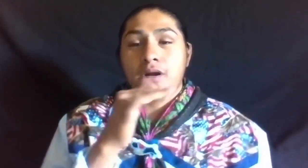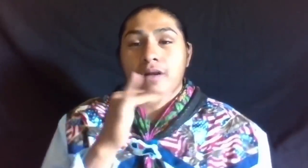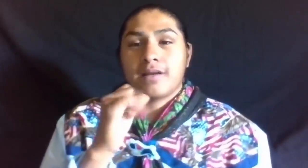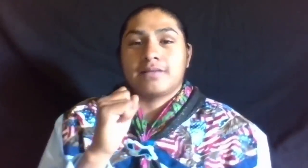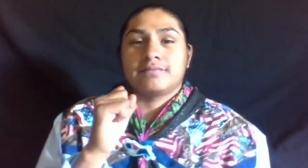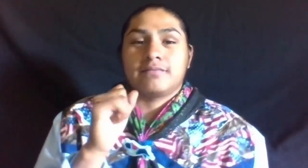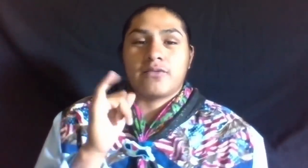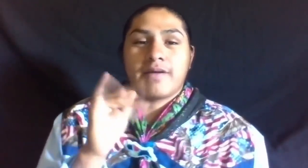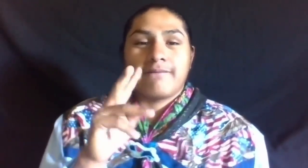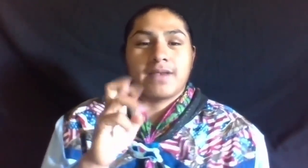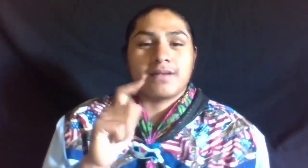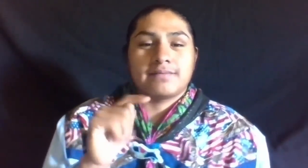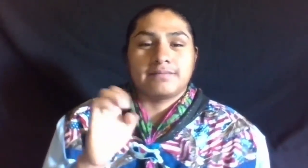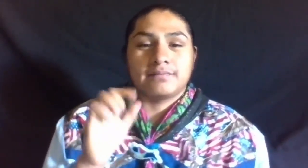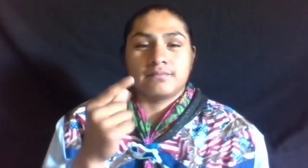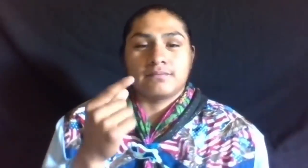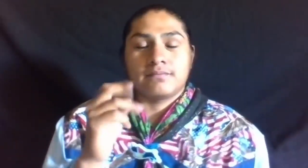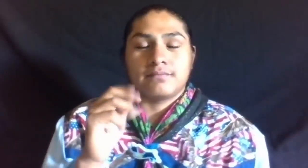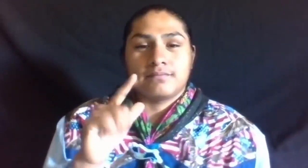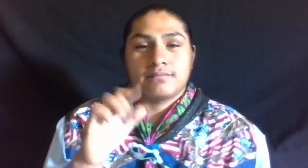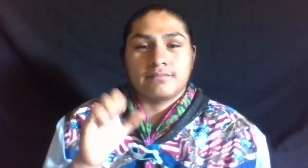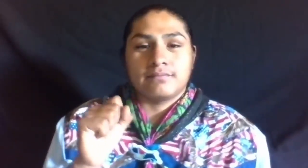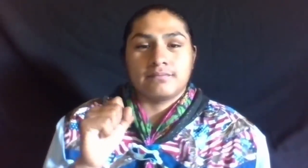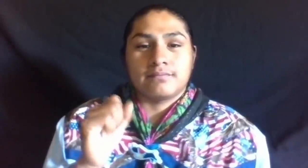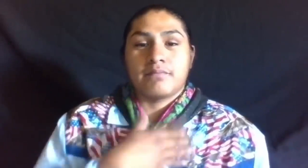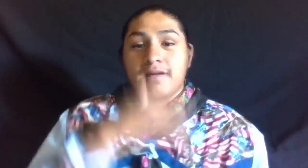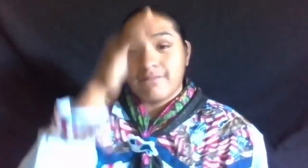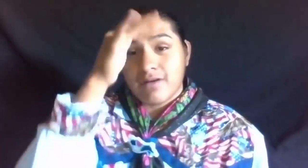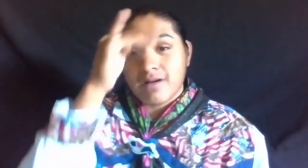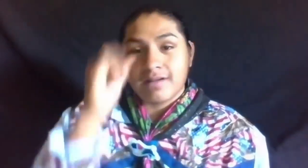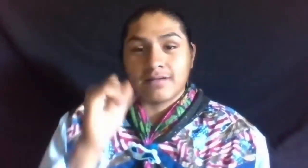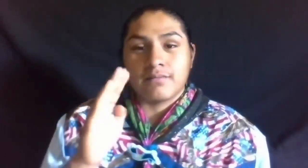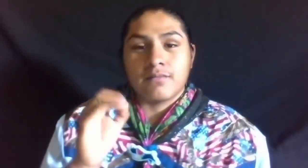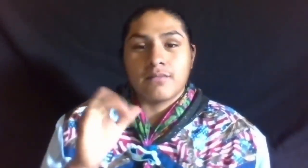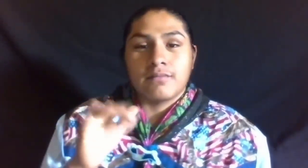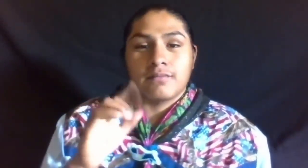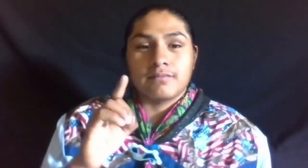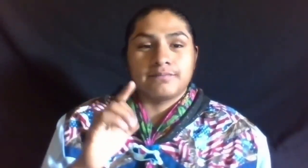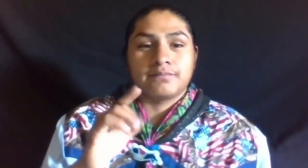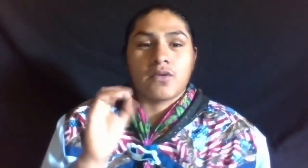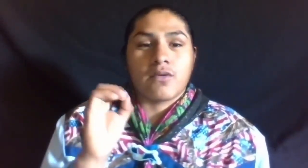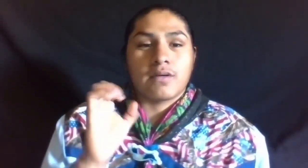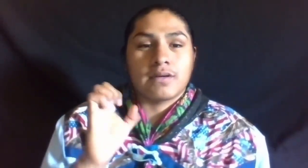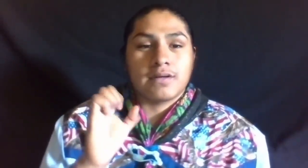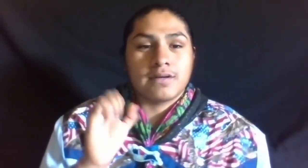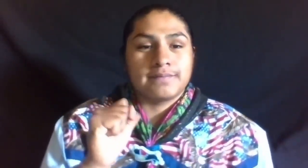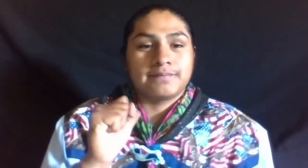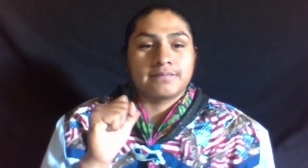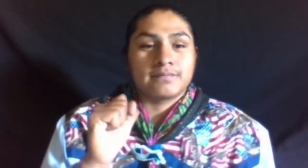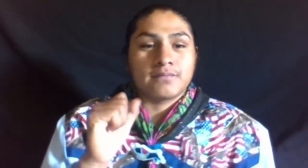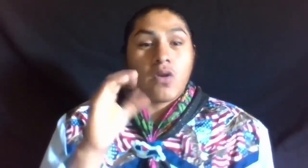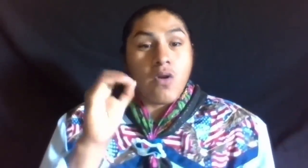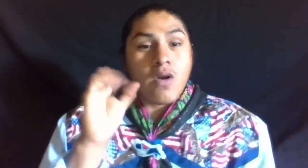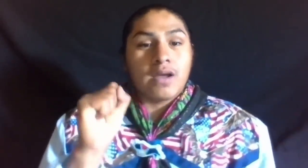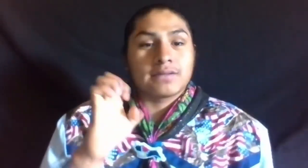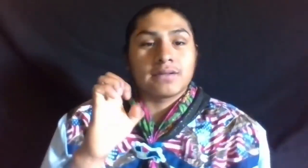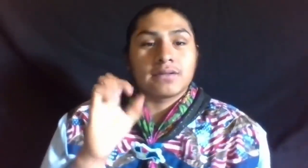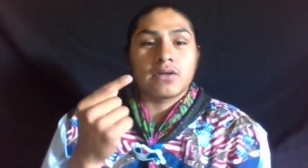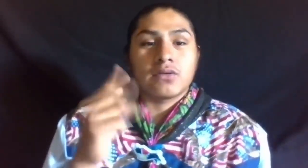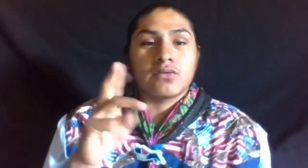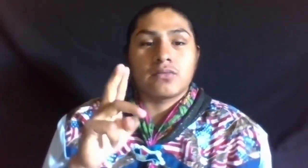Yvette Gonzalez, and my father is Boyd Osageda.